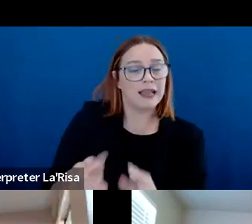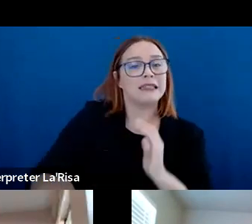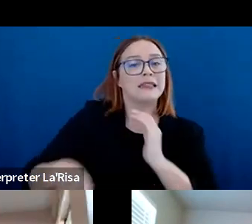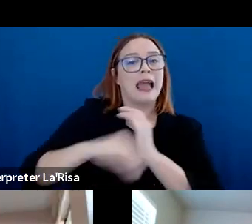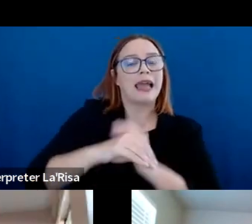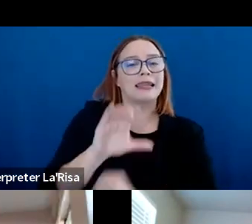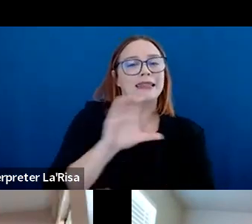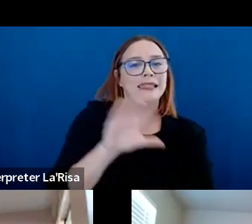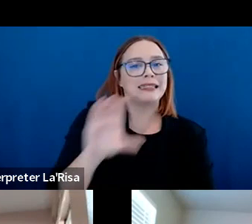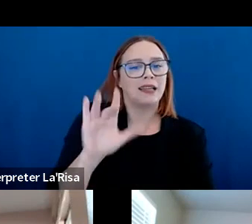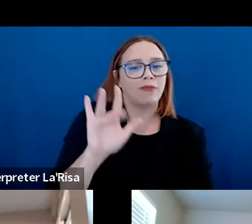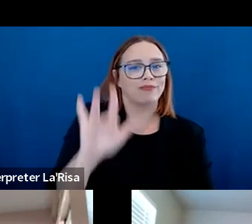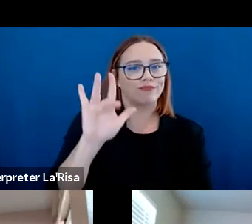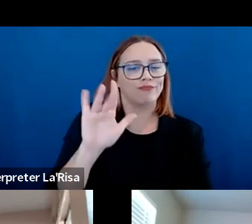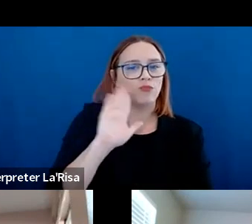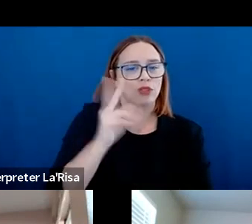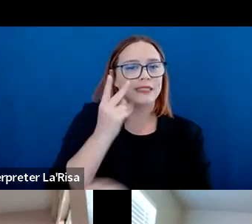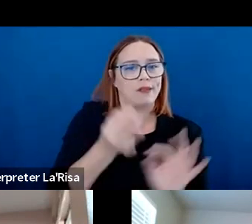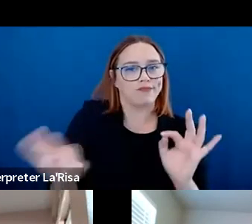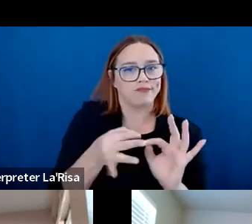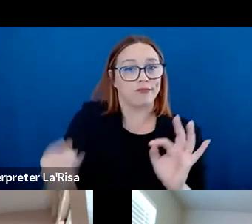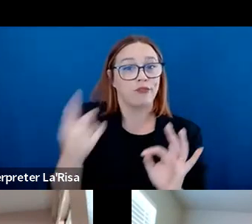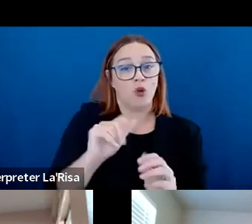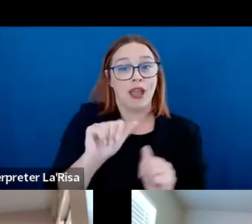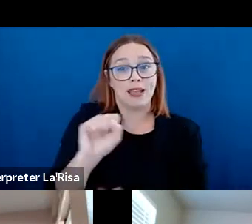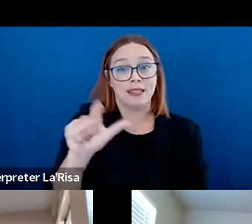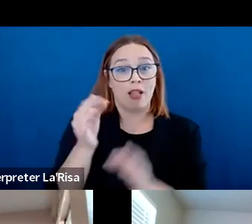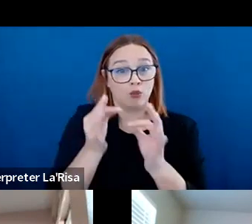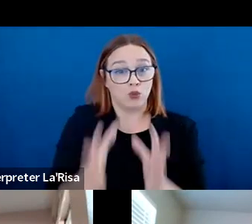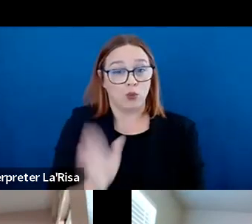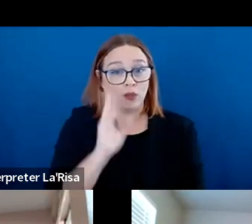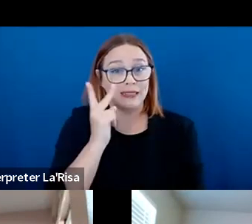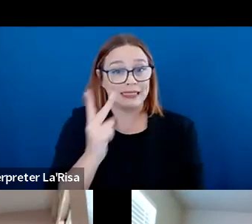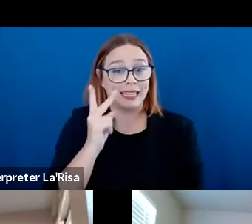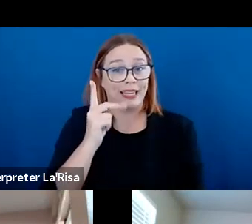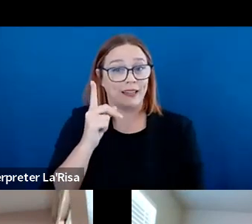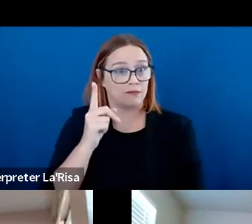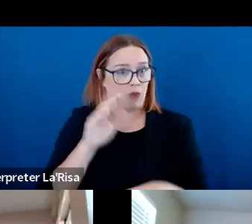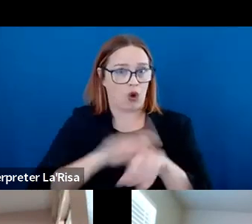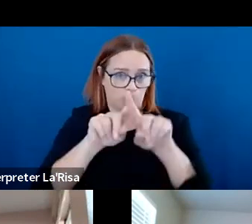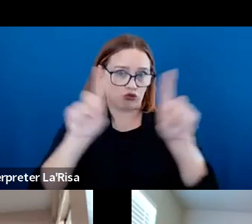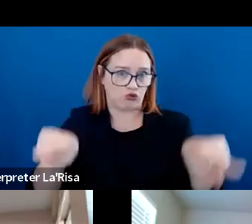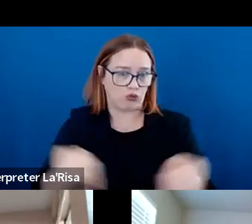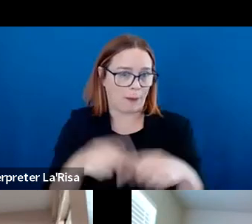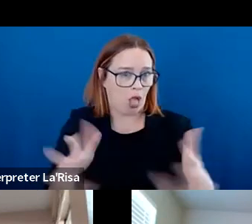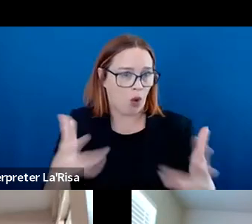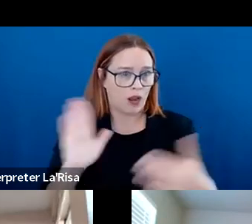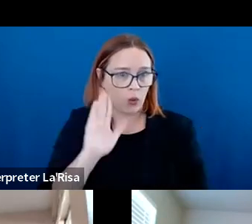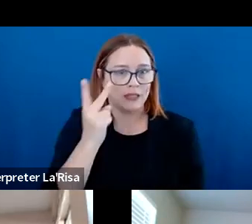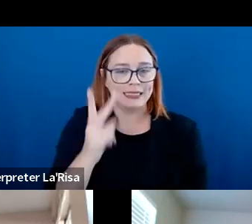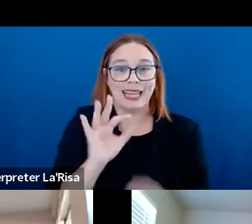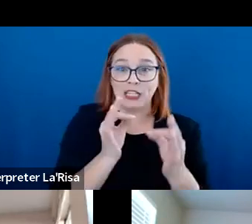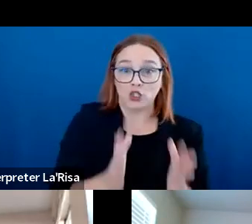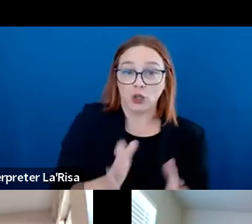bar. For sign language interpreting, you can find the interpreter on the screen with the name Interpreter